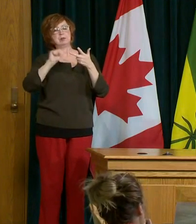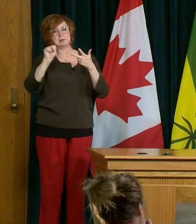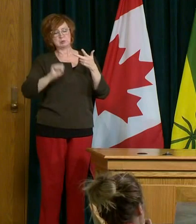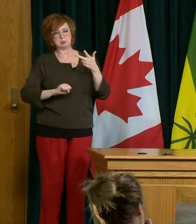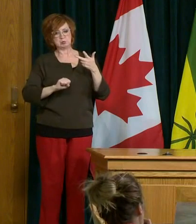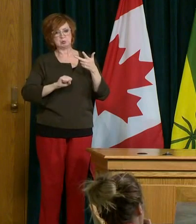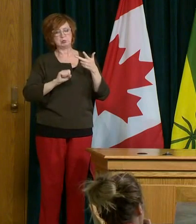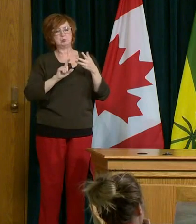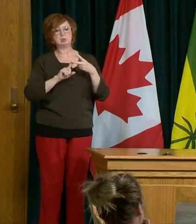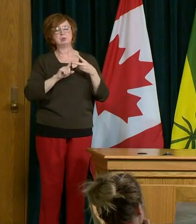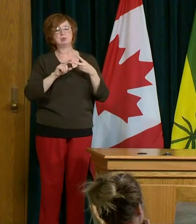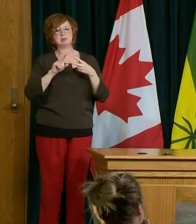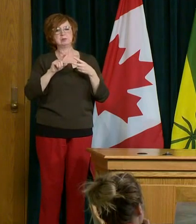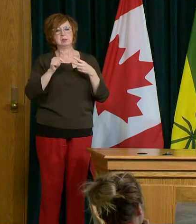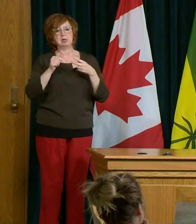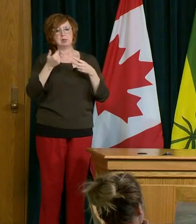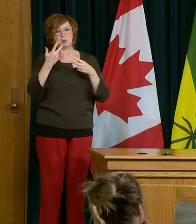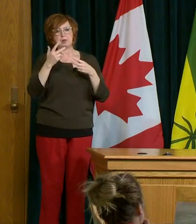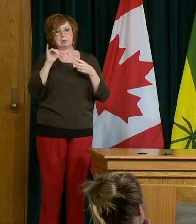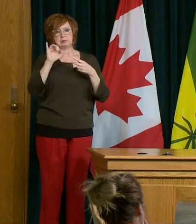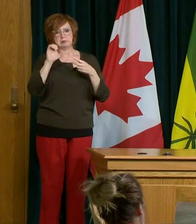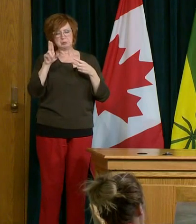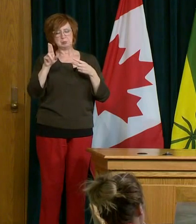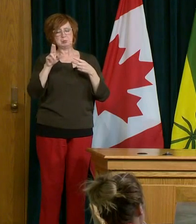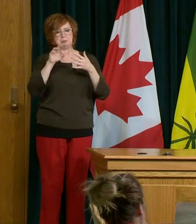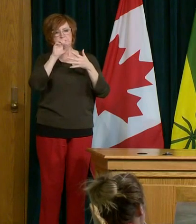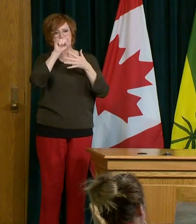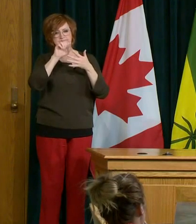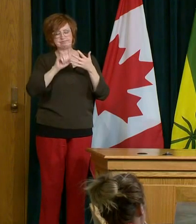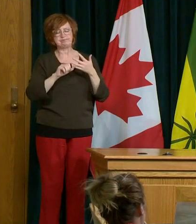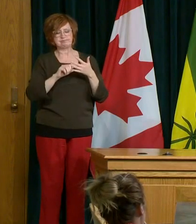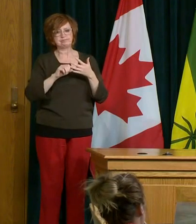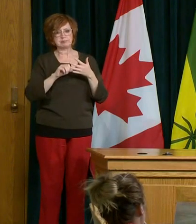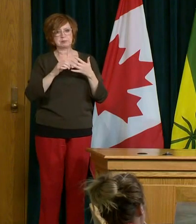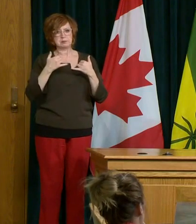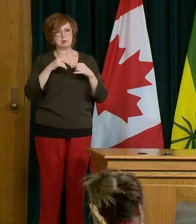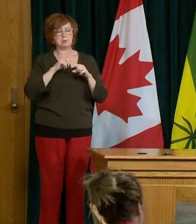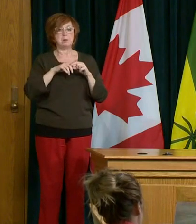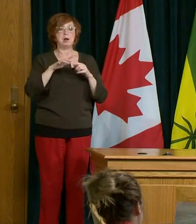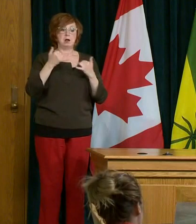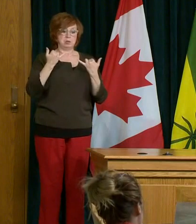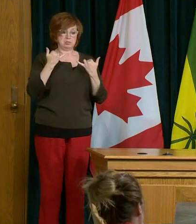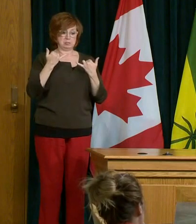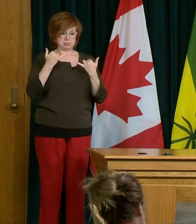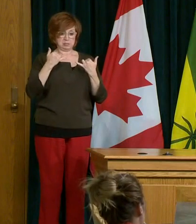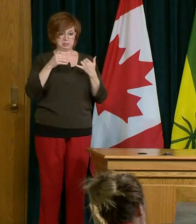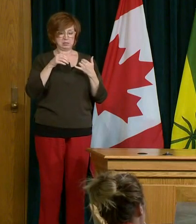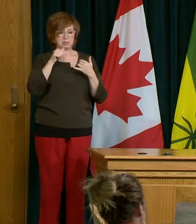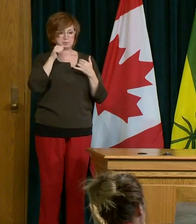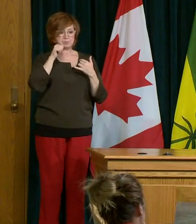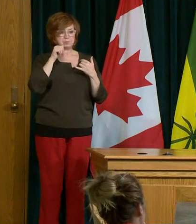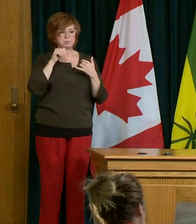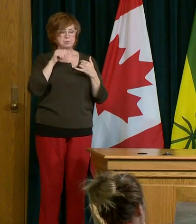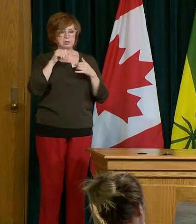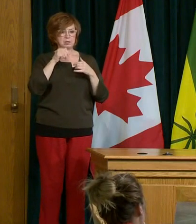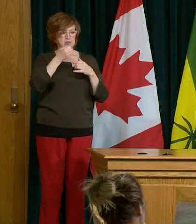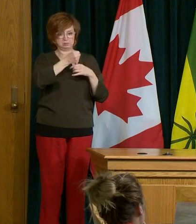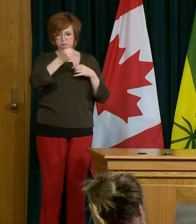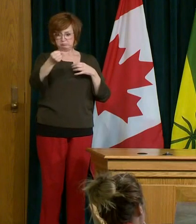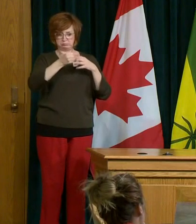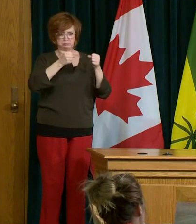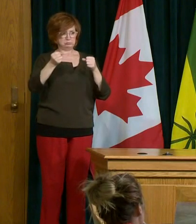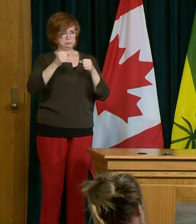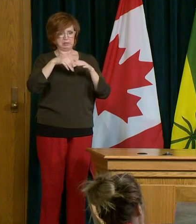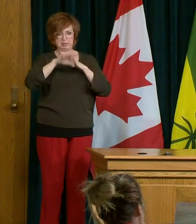the Lloydminster area. So again, like we discussed yesterday, hospitalizations and ICU admissions are a lagging indicator. That's not